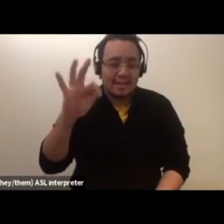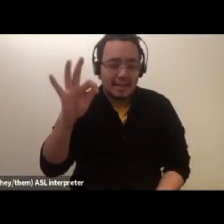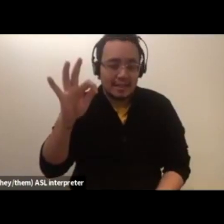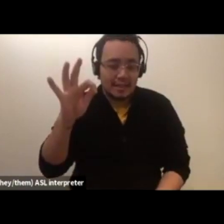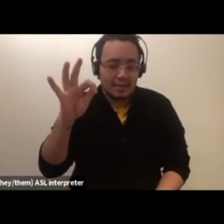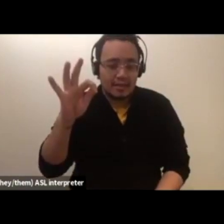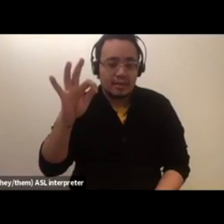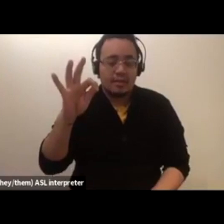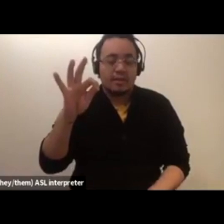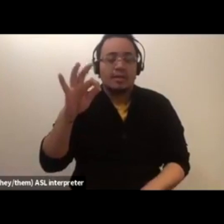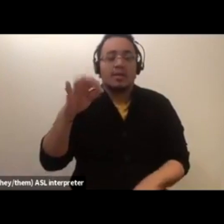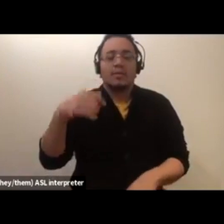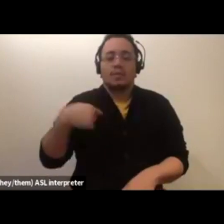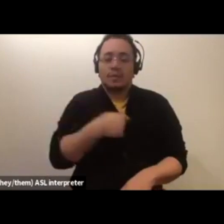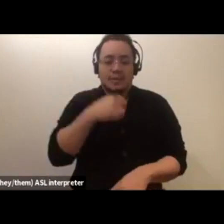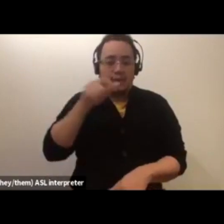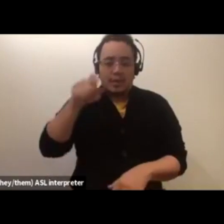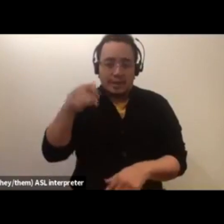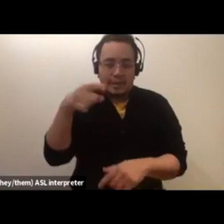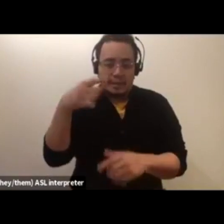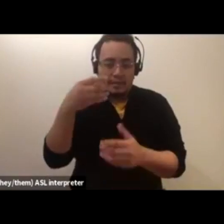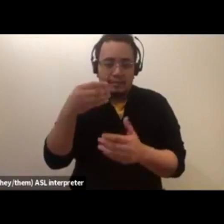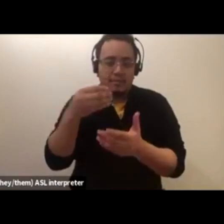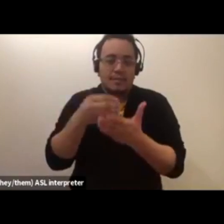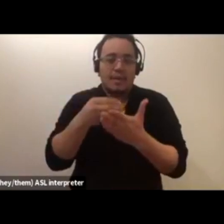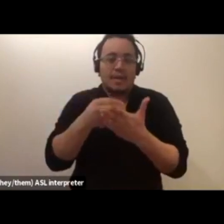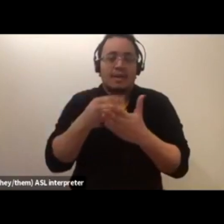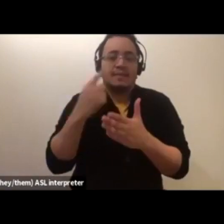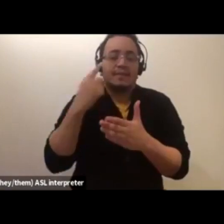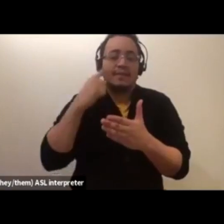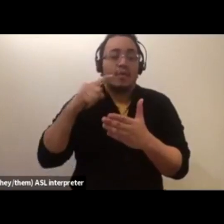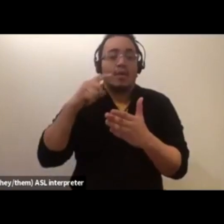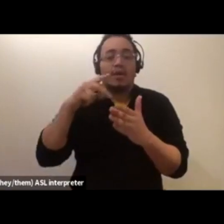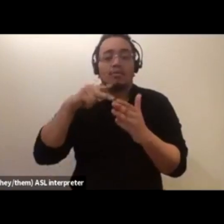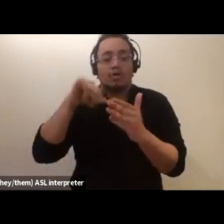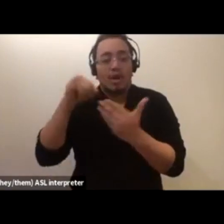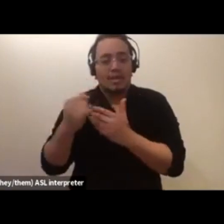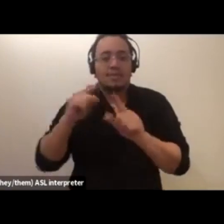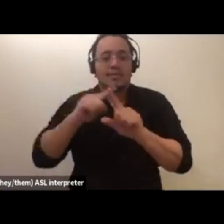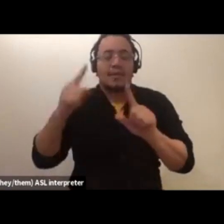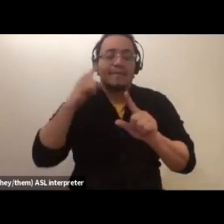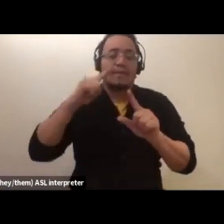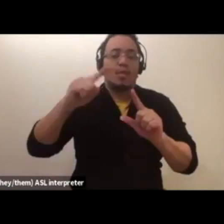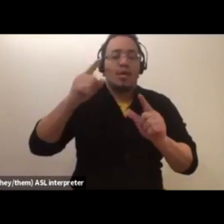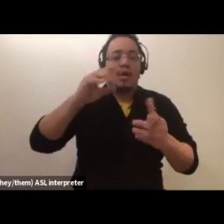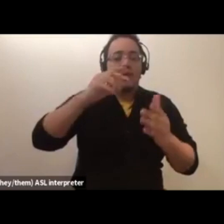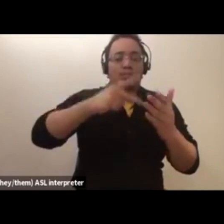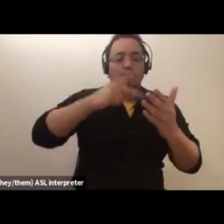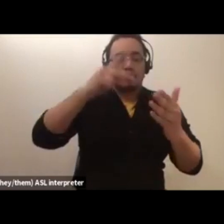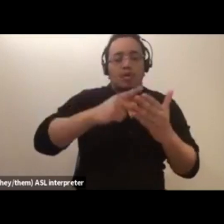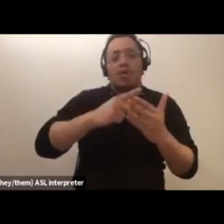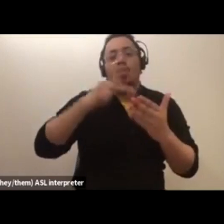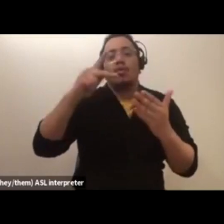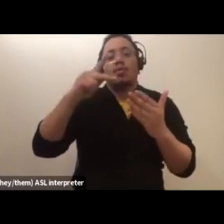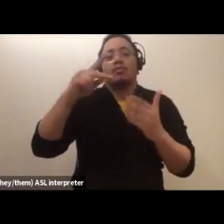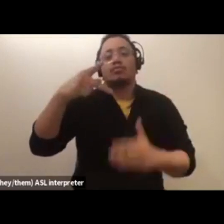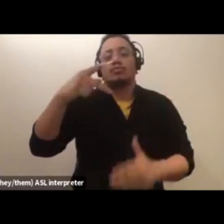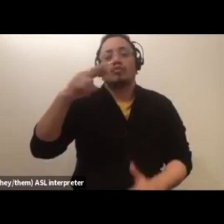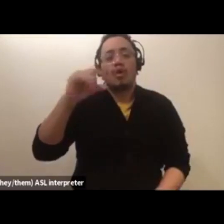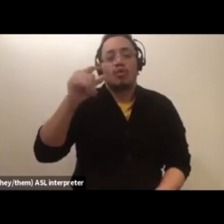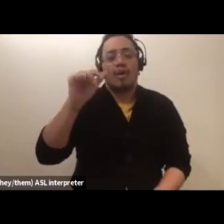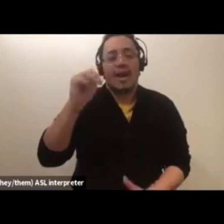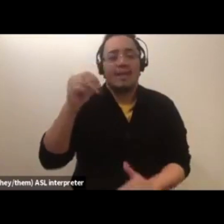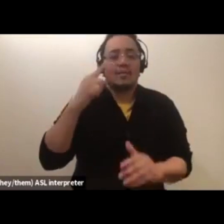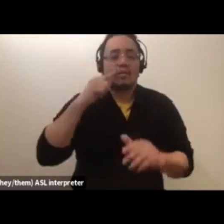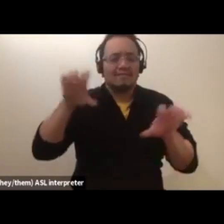we need, because we don't know what's going on with this COVID-19 pandemic, and the need changes all the time. So that if I